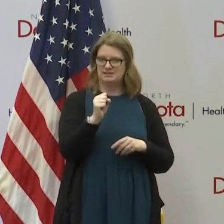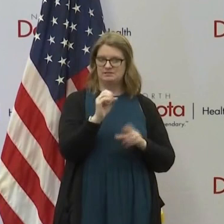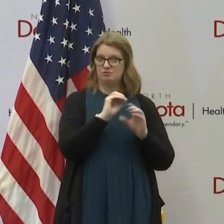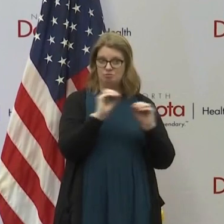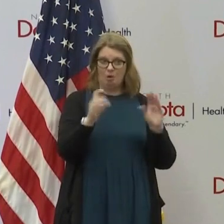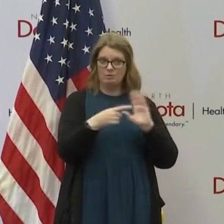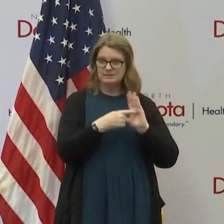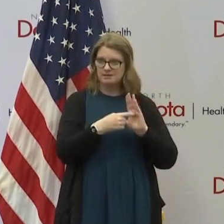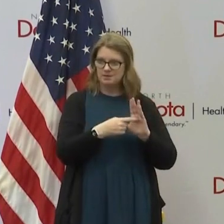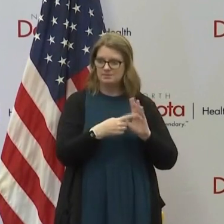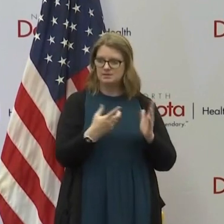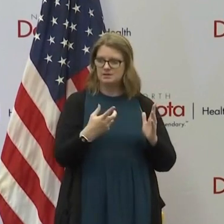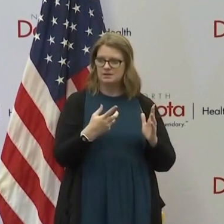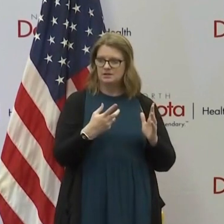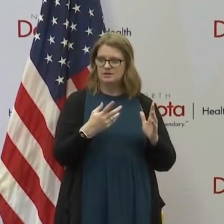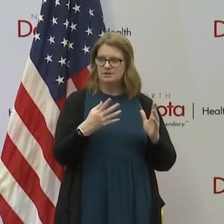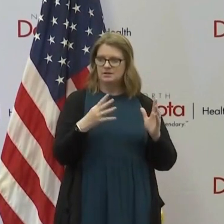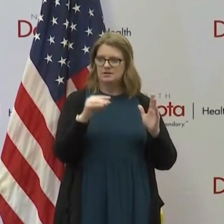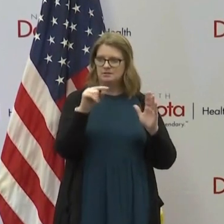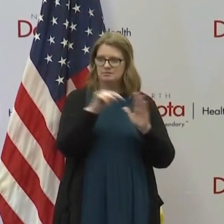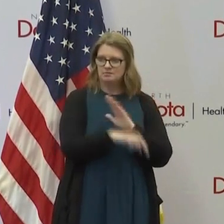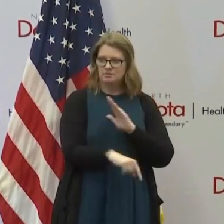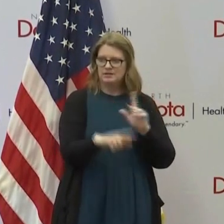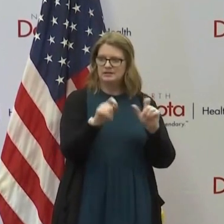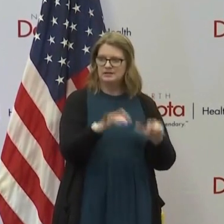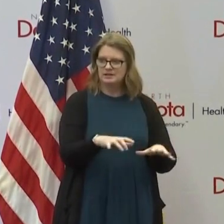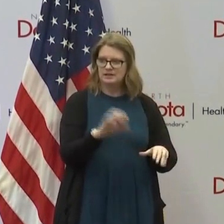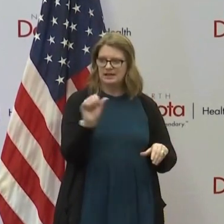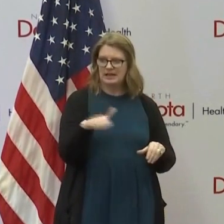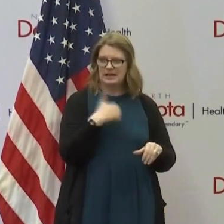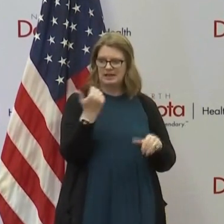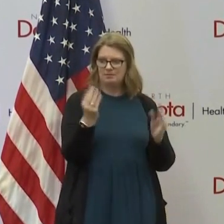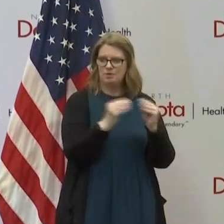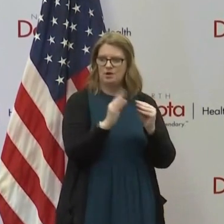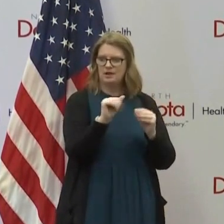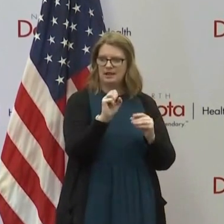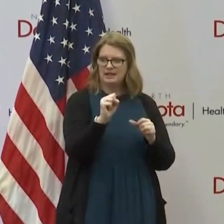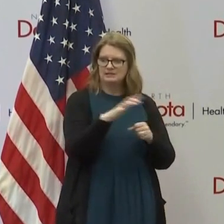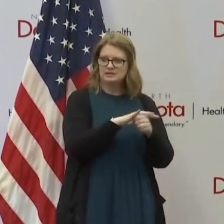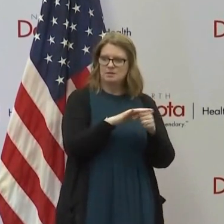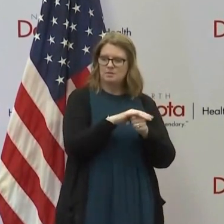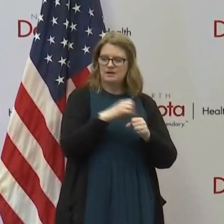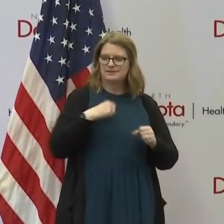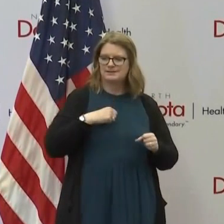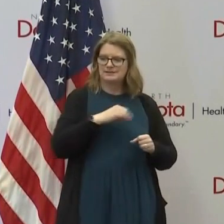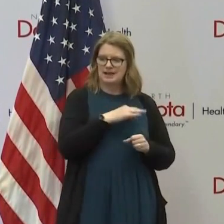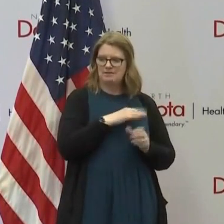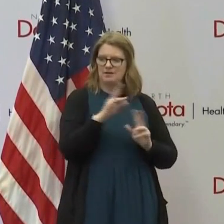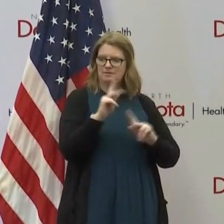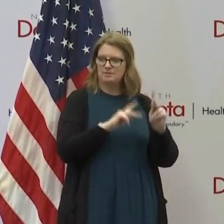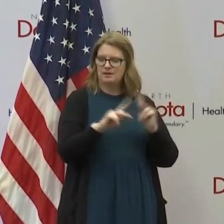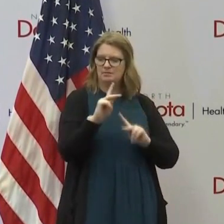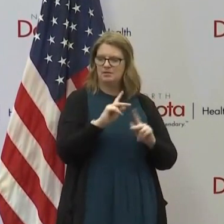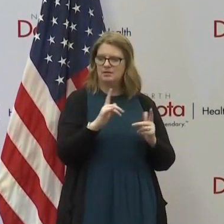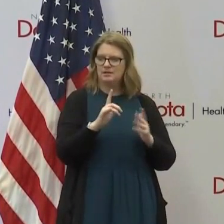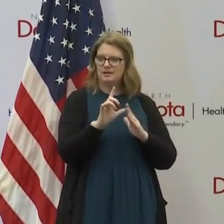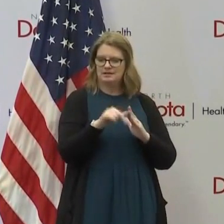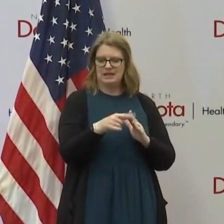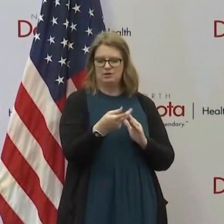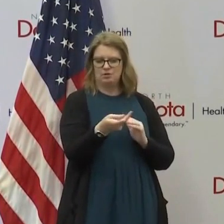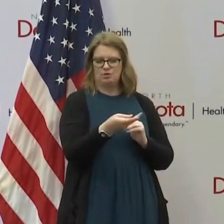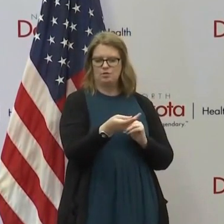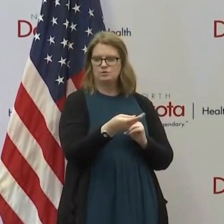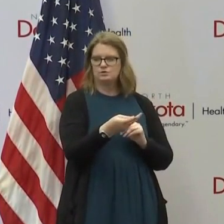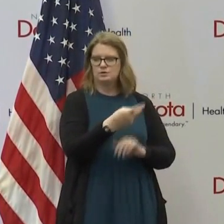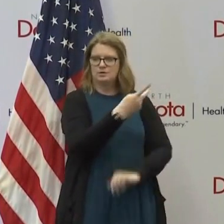residents. Further testing didn't identify any further cases among staff or residents. And later, those 2